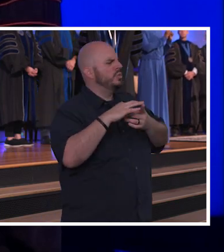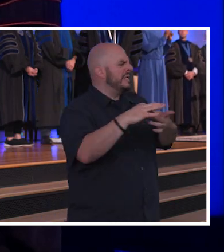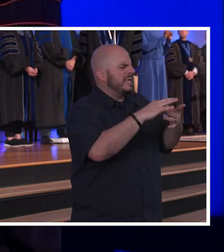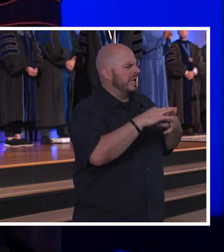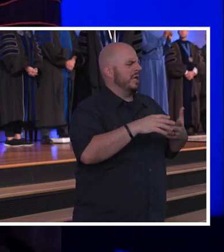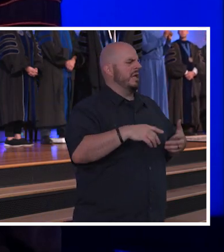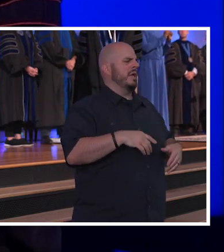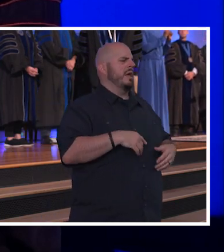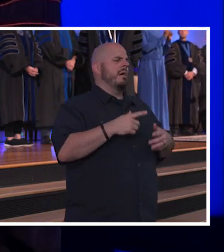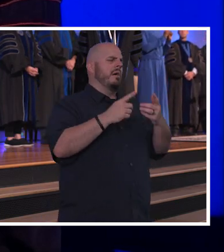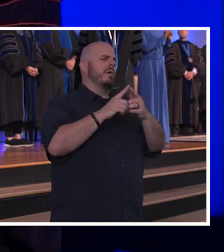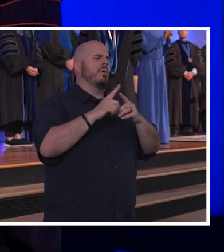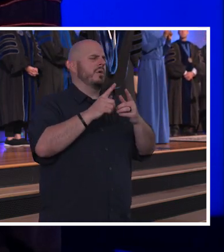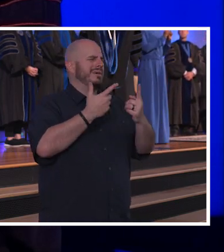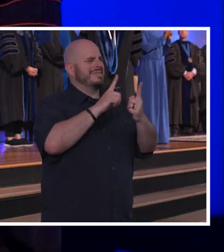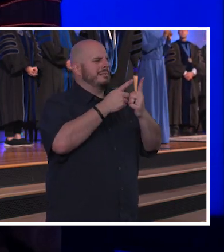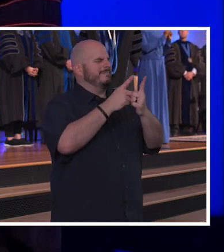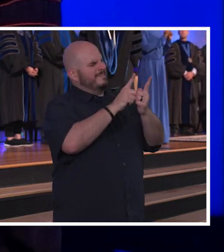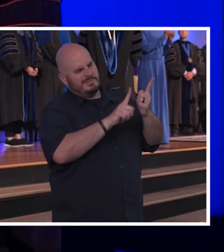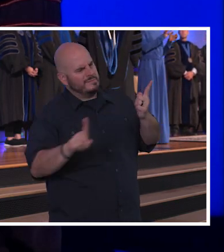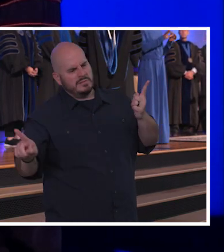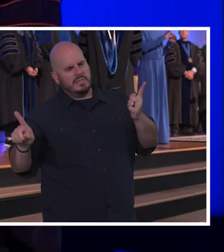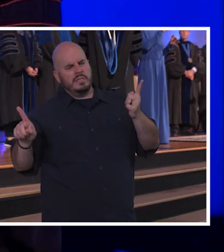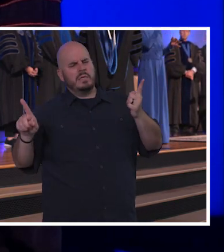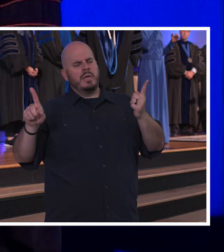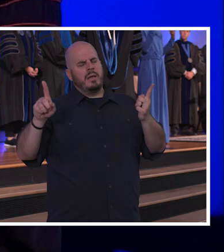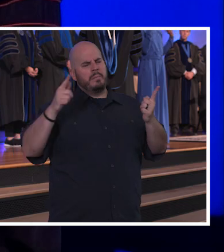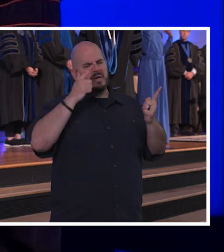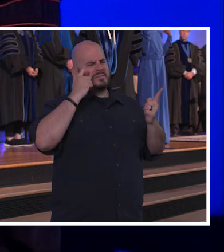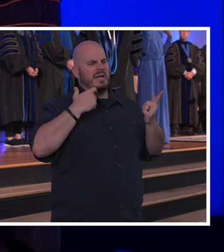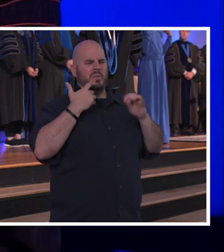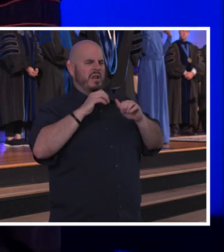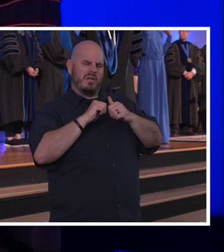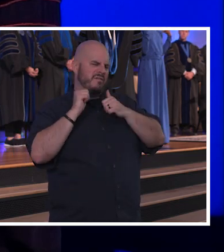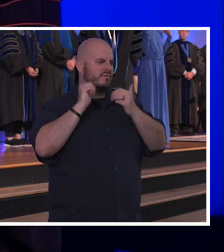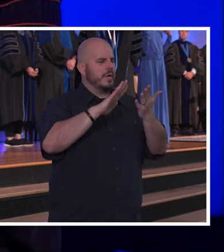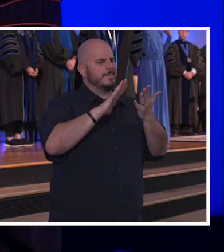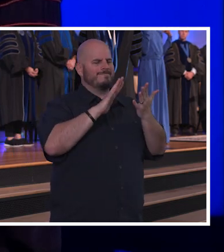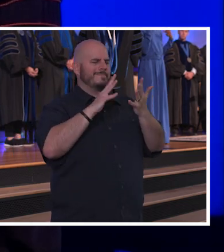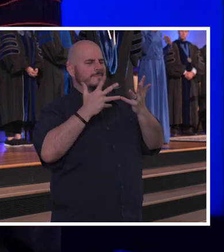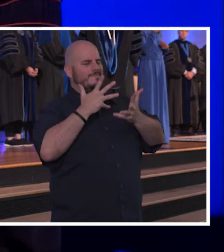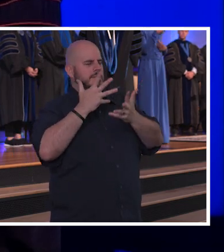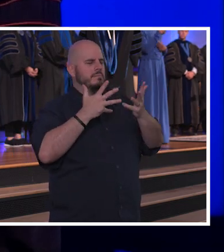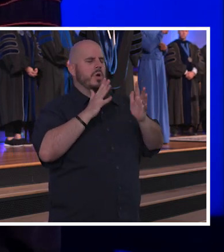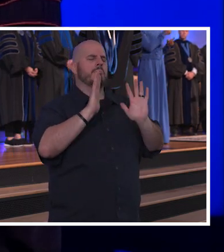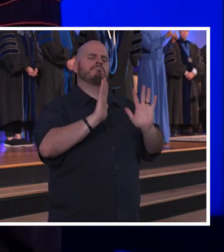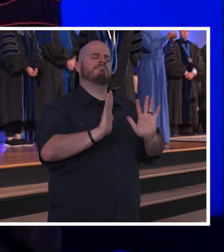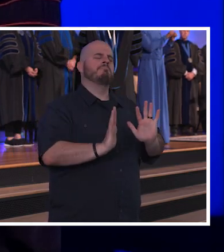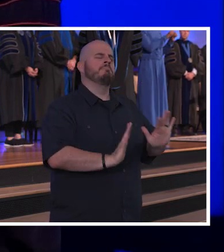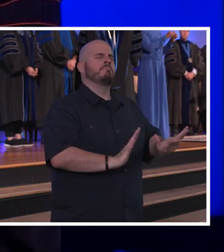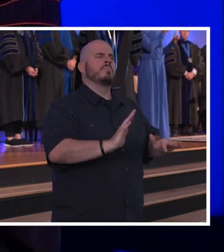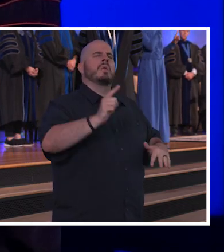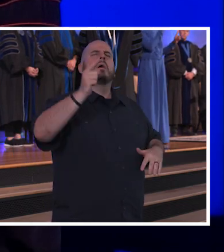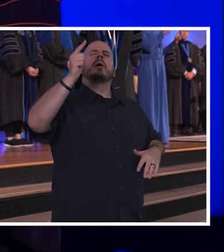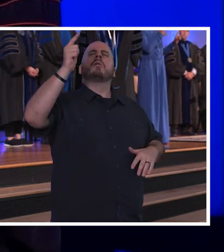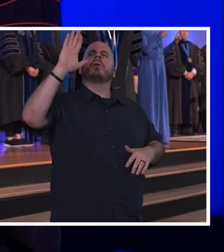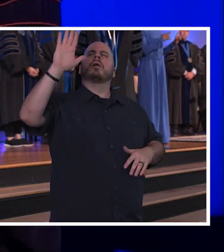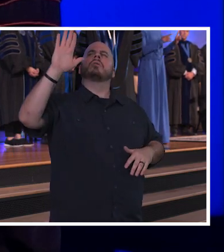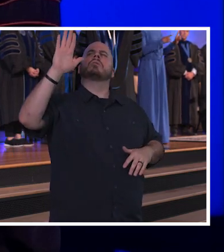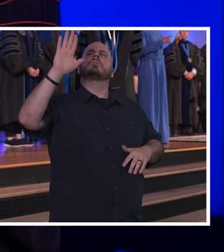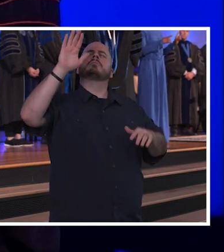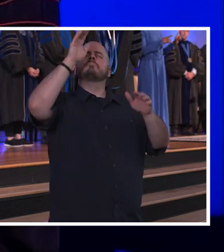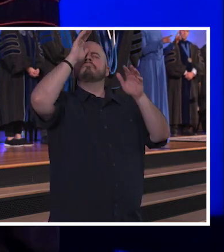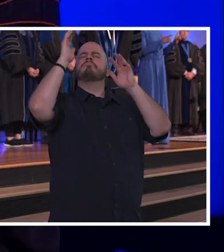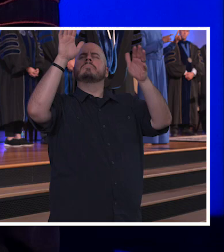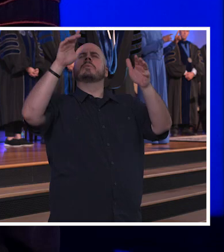from something because you don't want to confront it, but that, Father, you would empower each of these